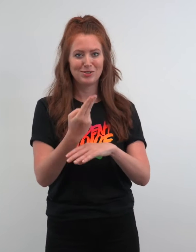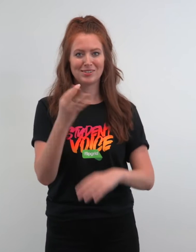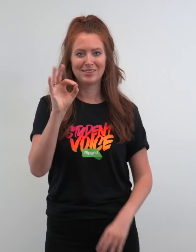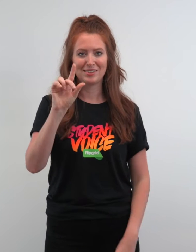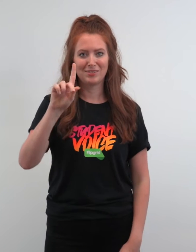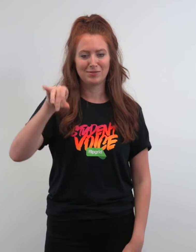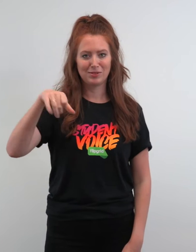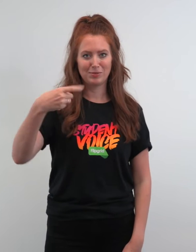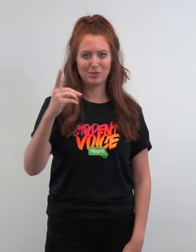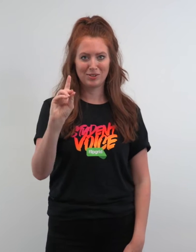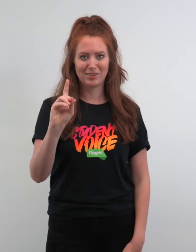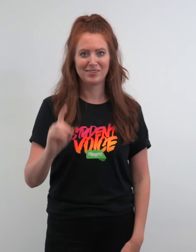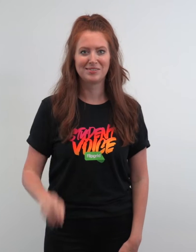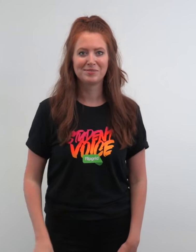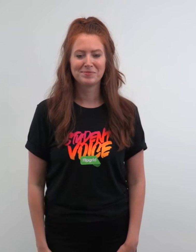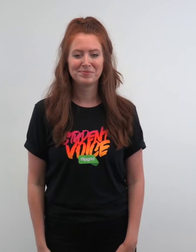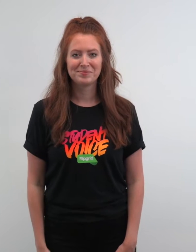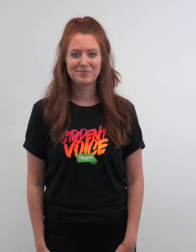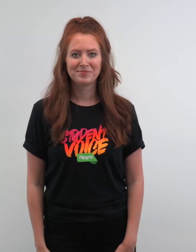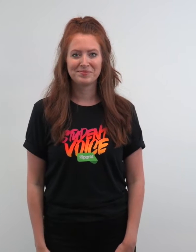to practice using Flipgrid.